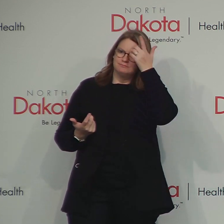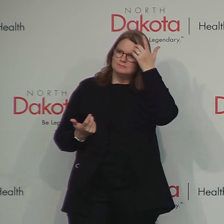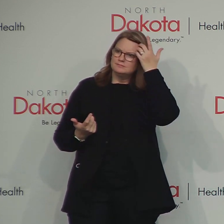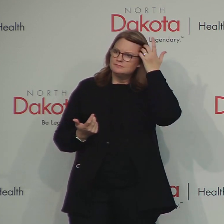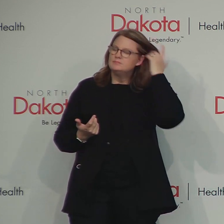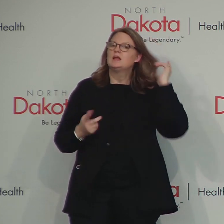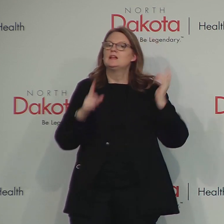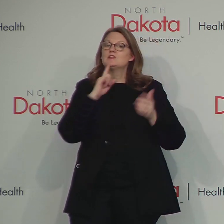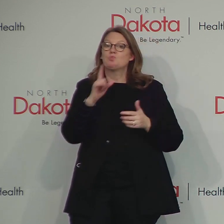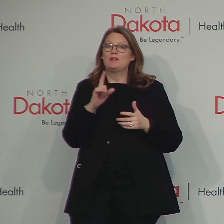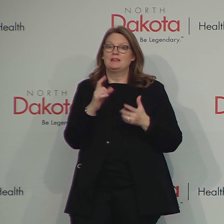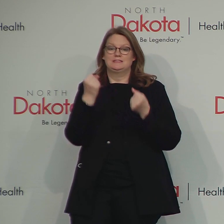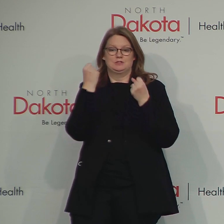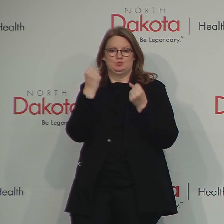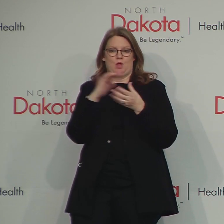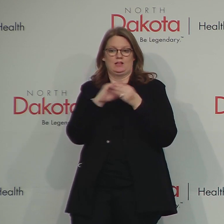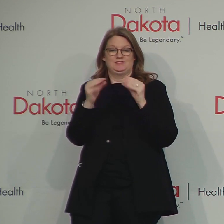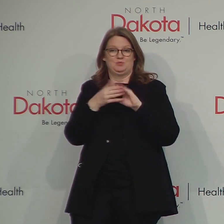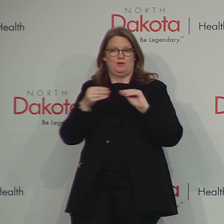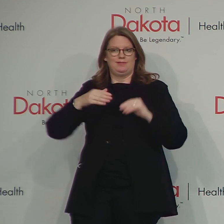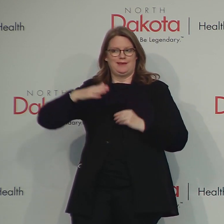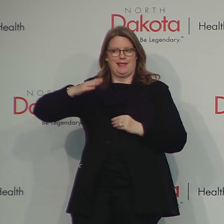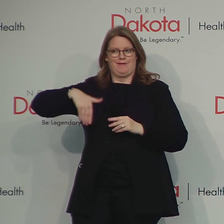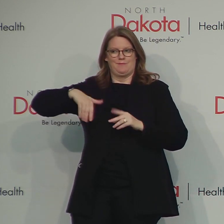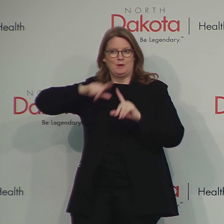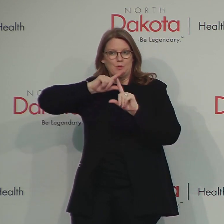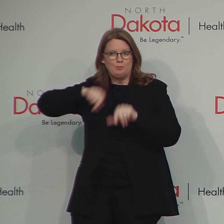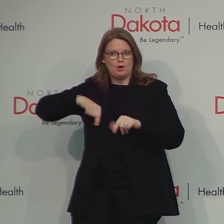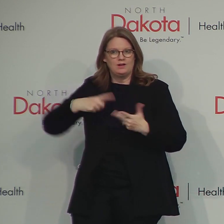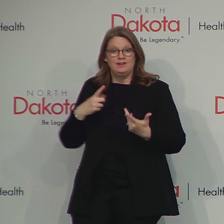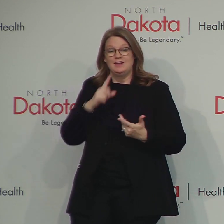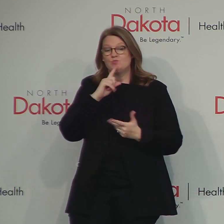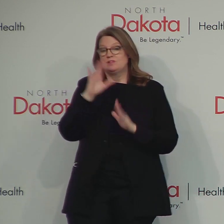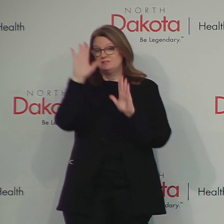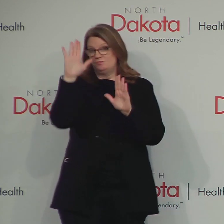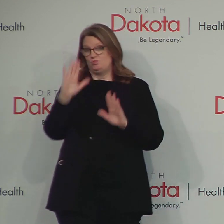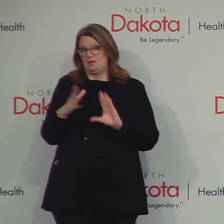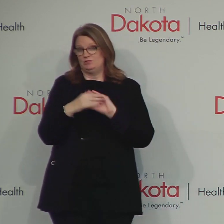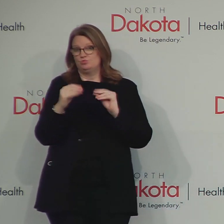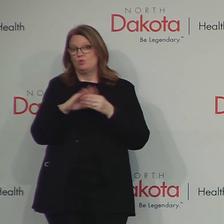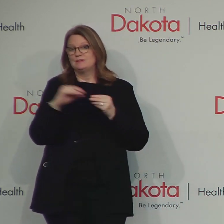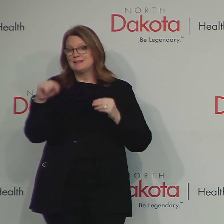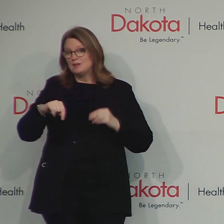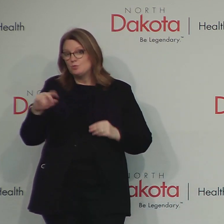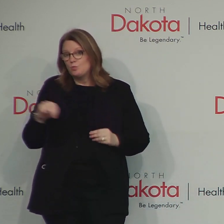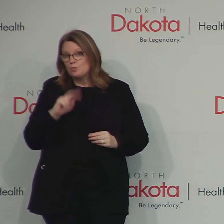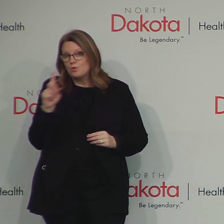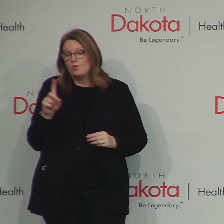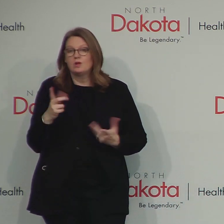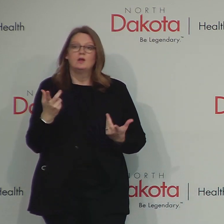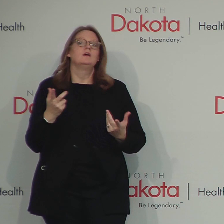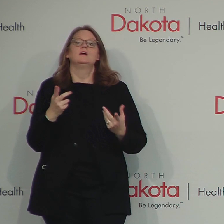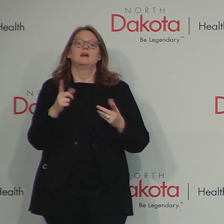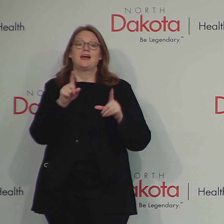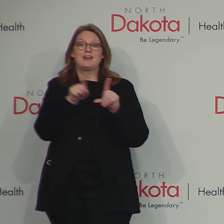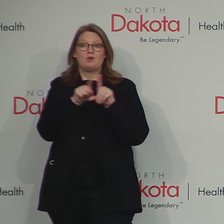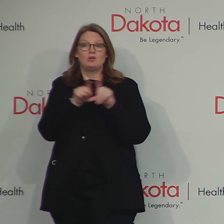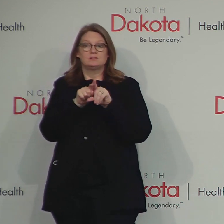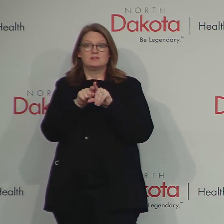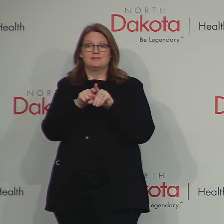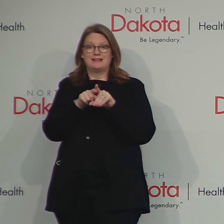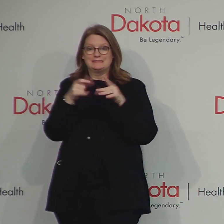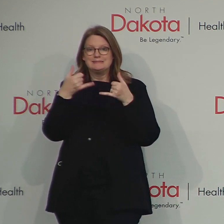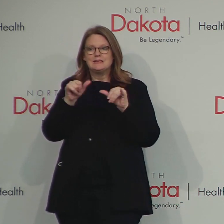really powerful story that hasn't really been reported yet, and there's great stories here in North Dakota. And then, of course, again, helping keep the word out on testing. If people